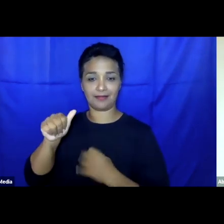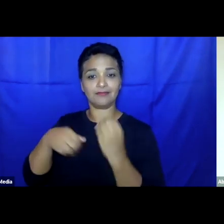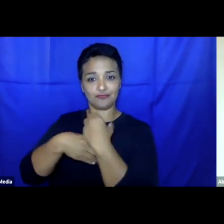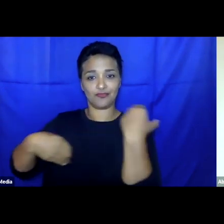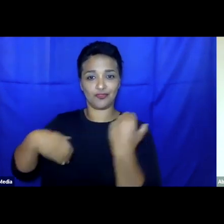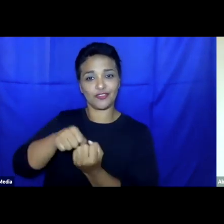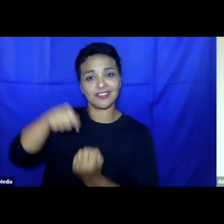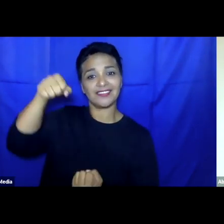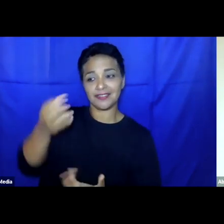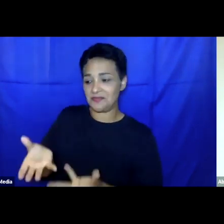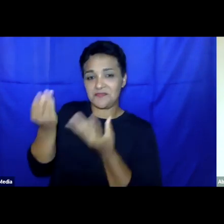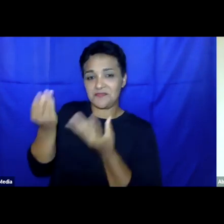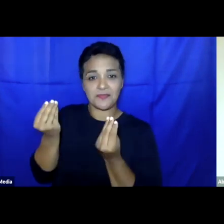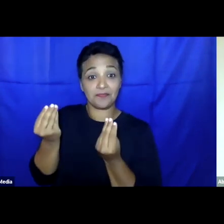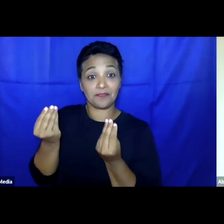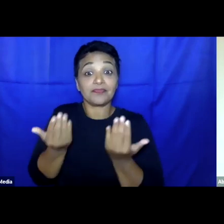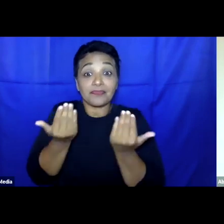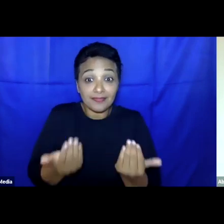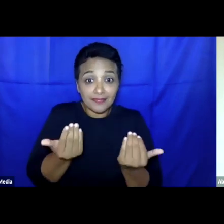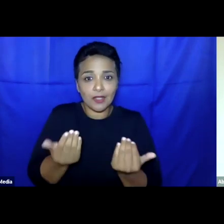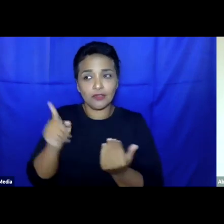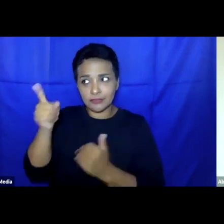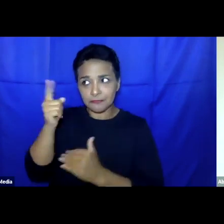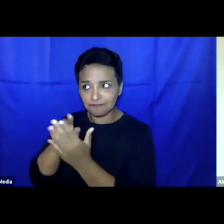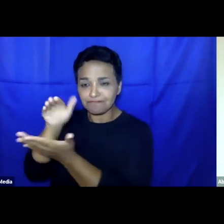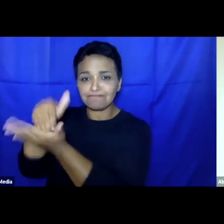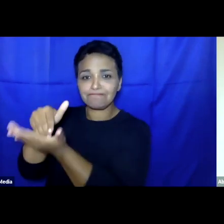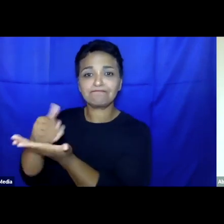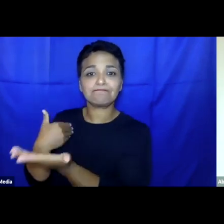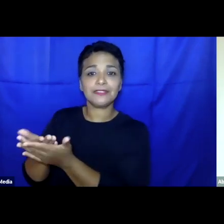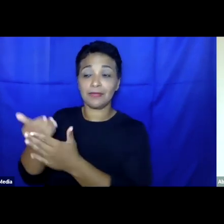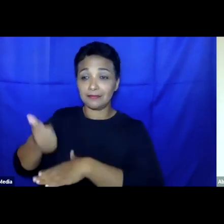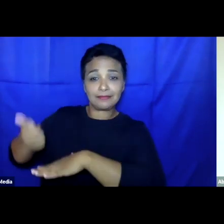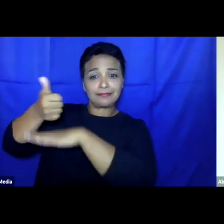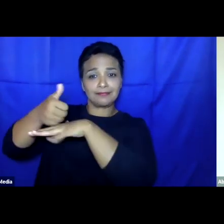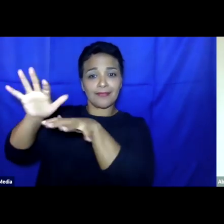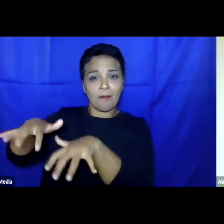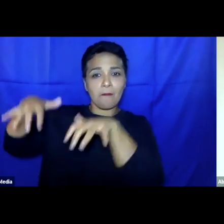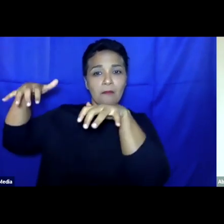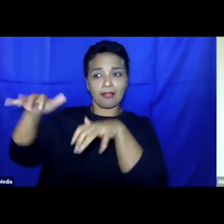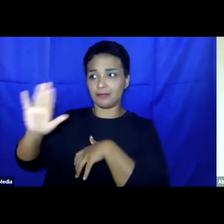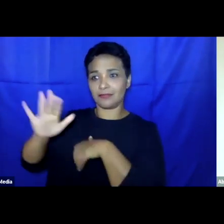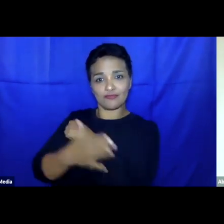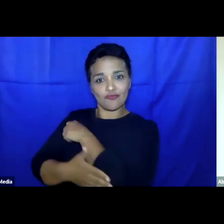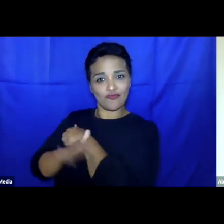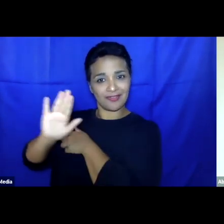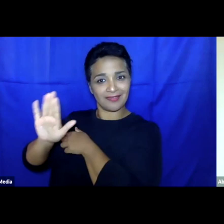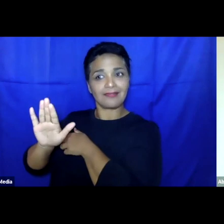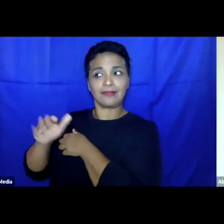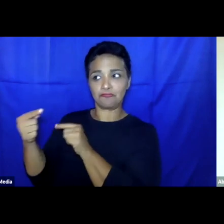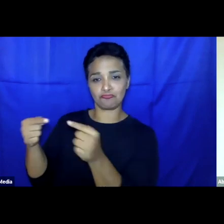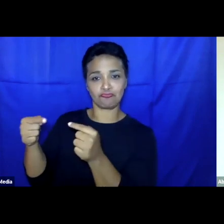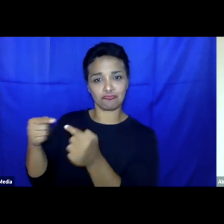he is contesting, a leadership position, a parliament, leadership position, and he's saying that with